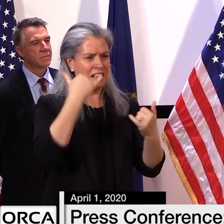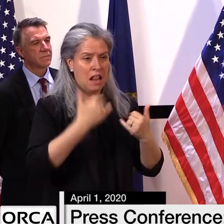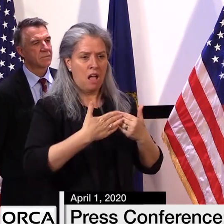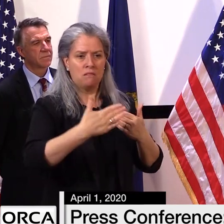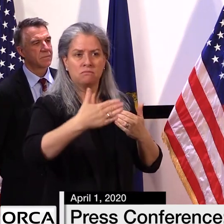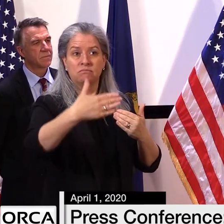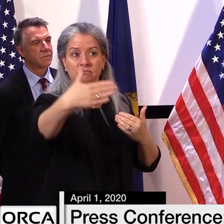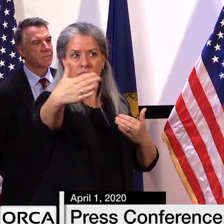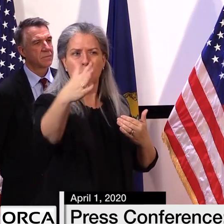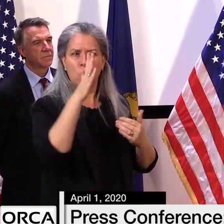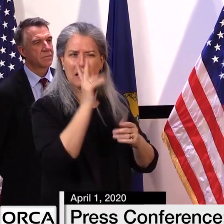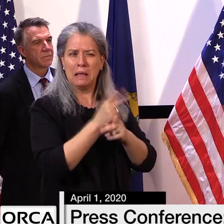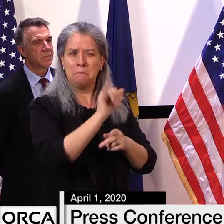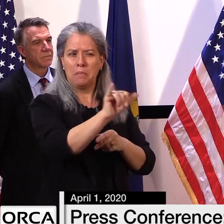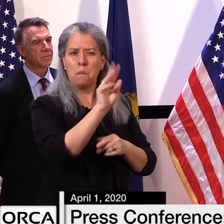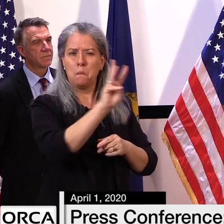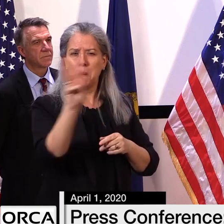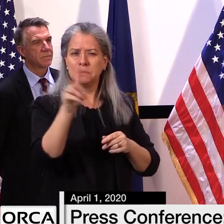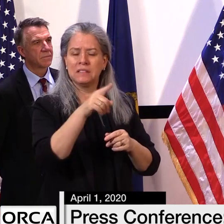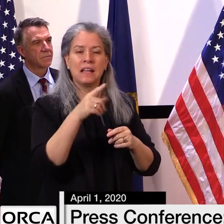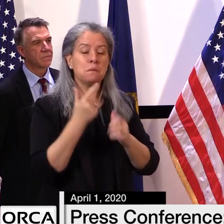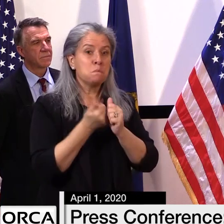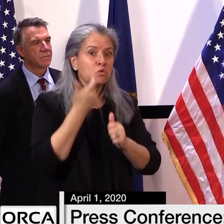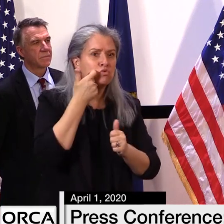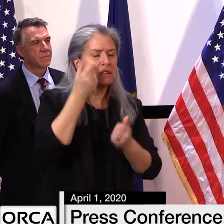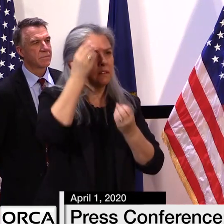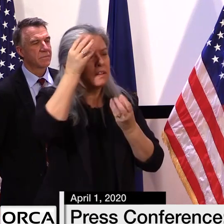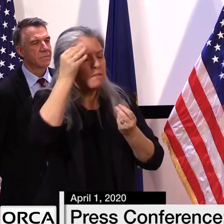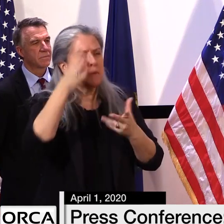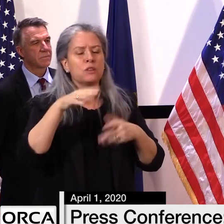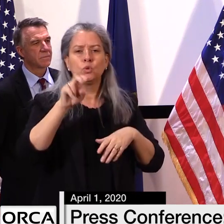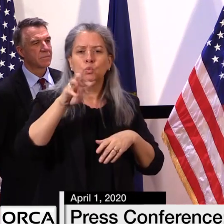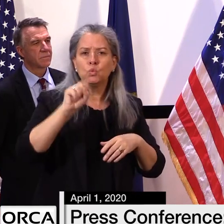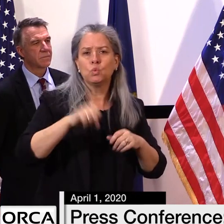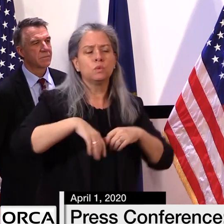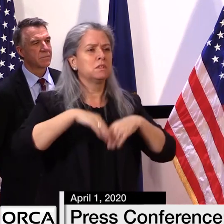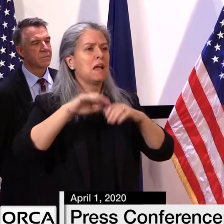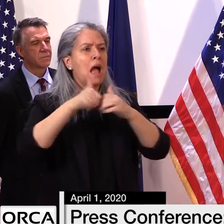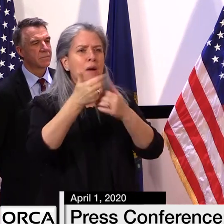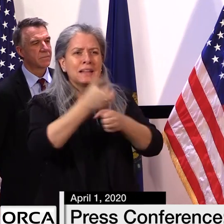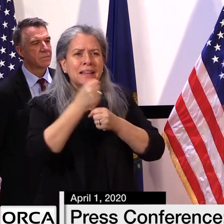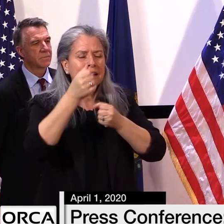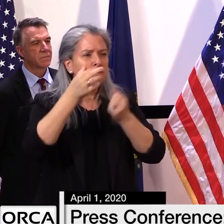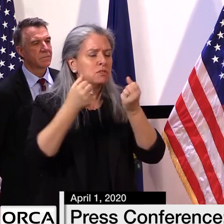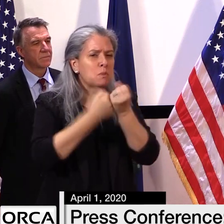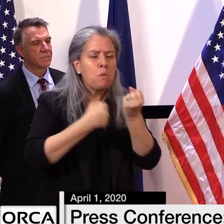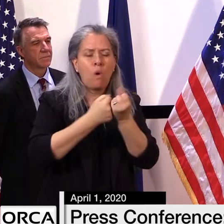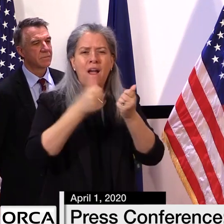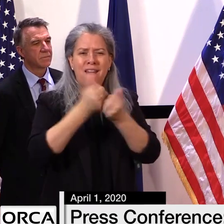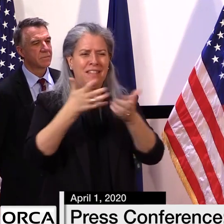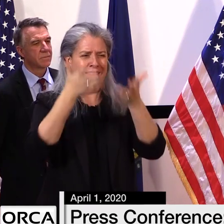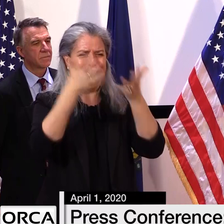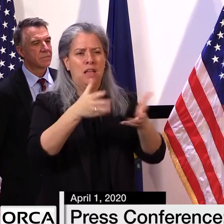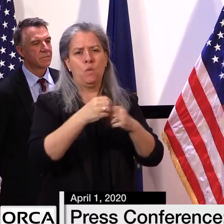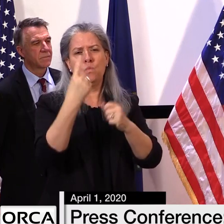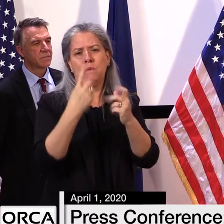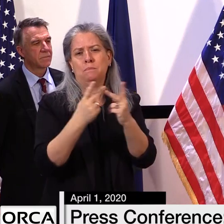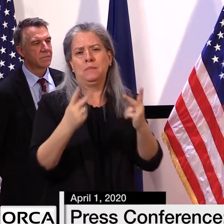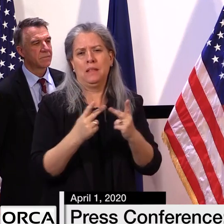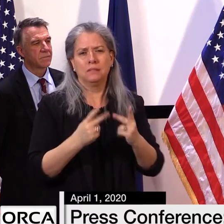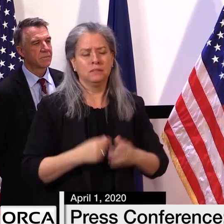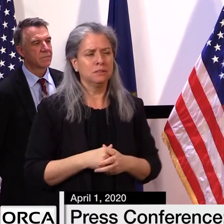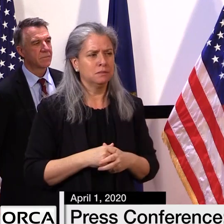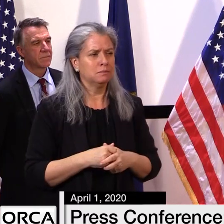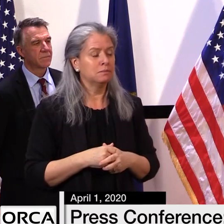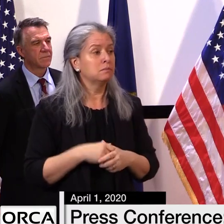unfold with the latest available resources and exactly how to access them. Vermonters will see